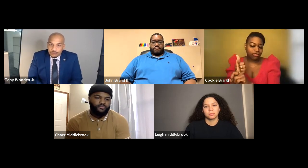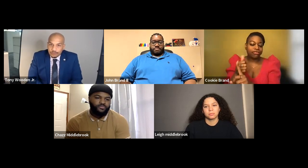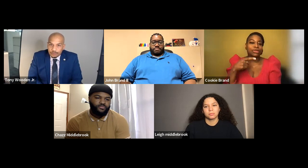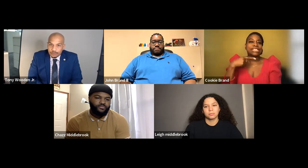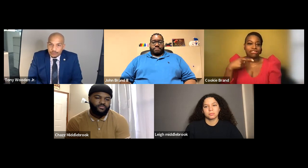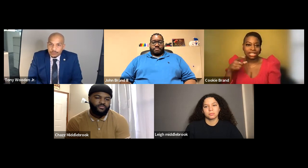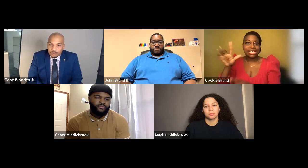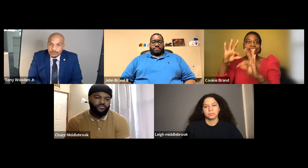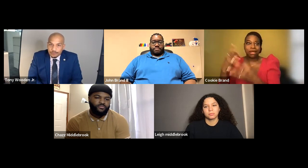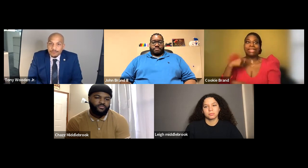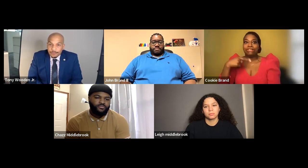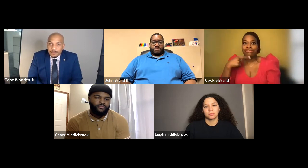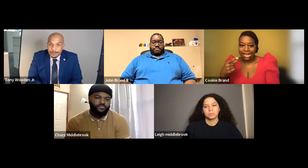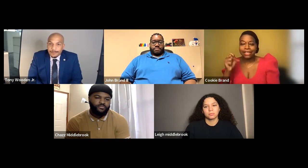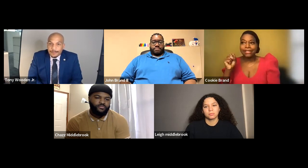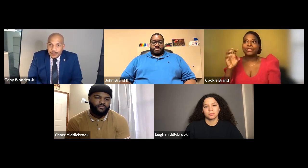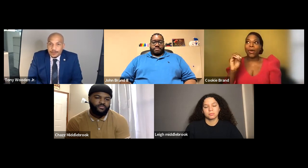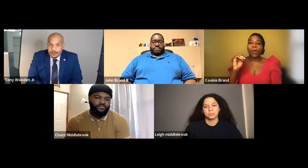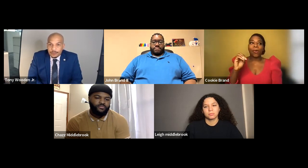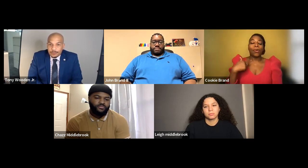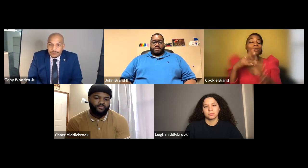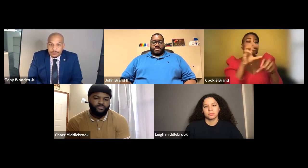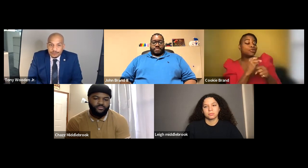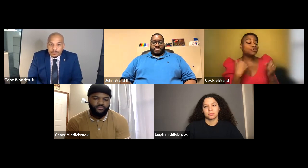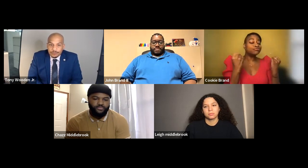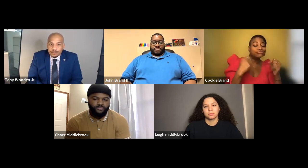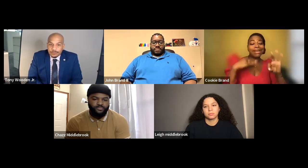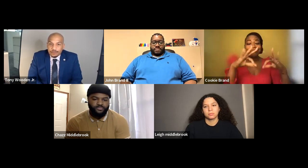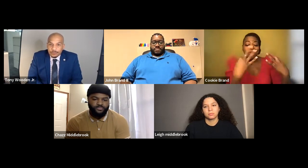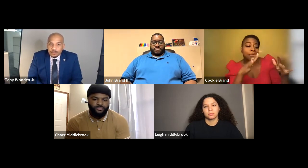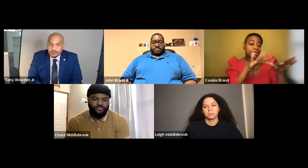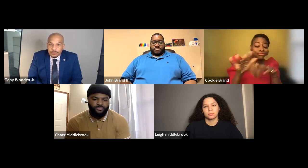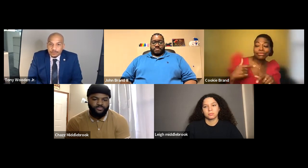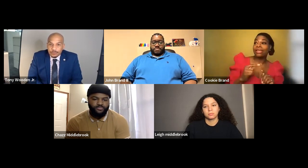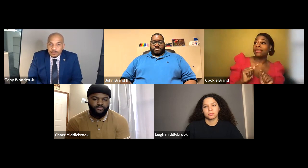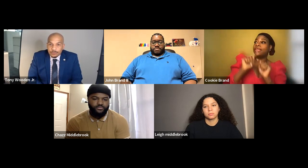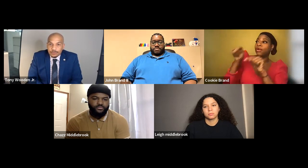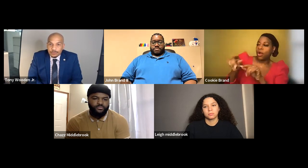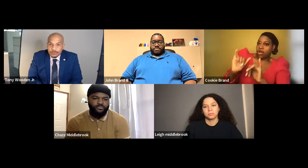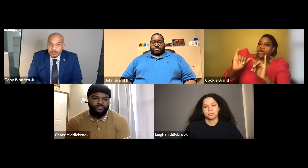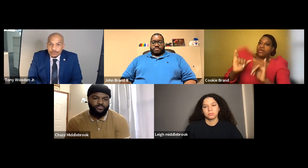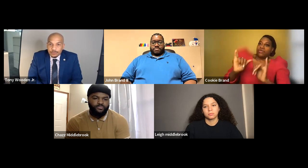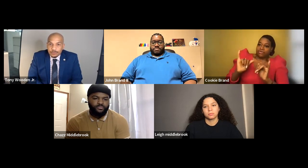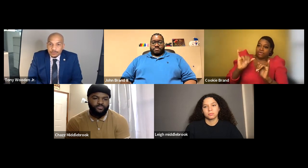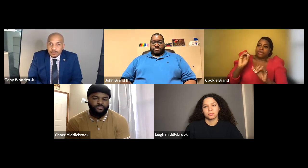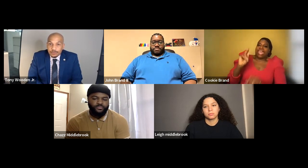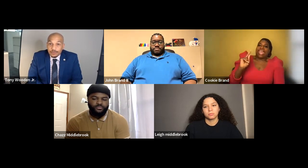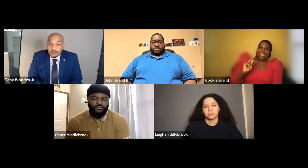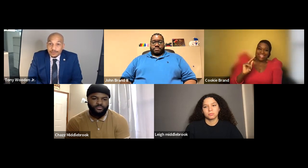my ex-husband's hearing family, and seeing what that was like. You know, my family is used to signing. I used to go visit